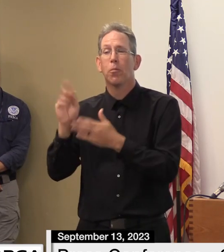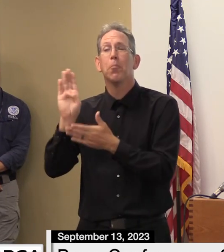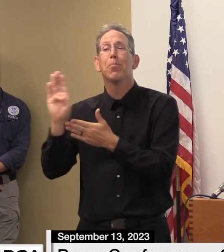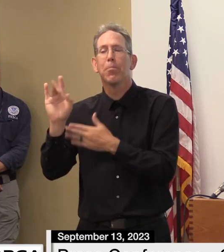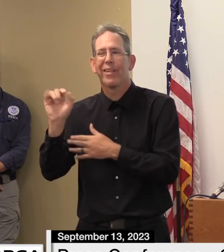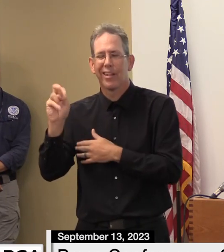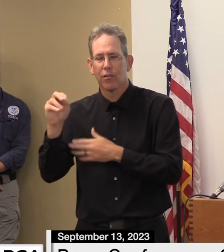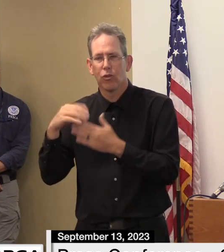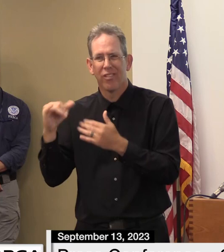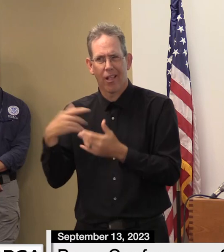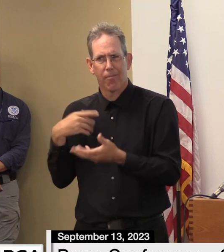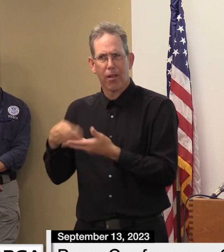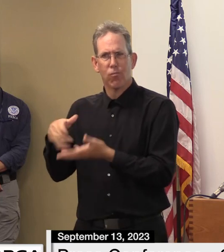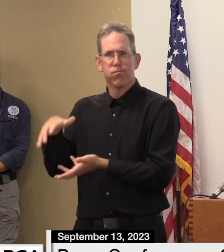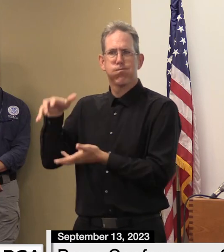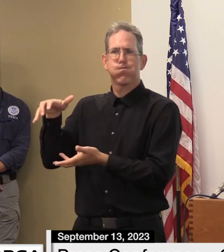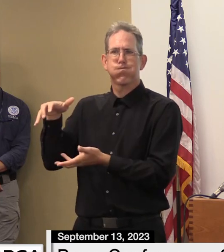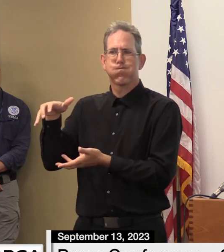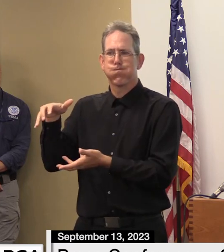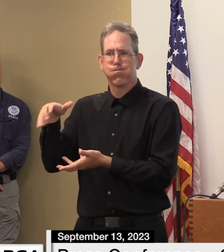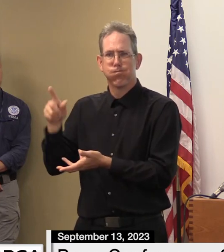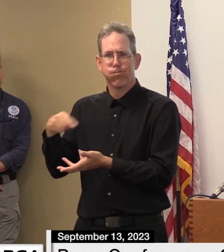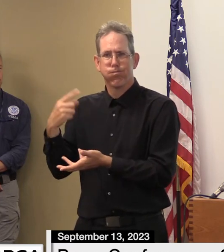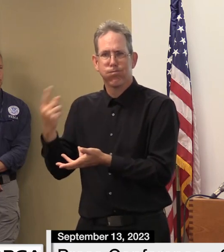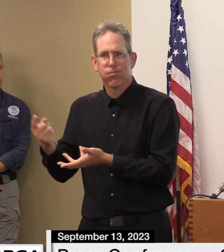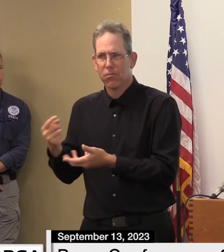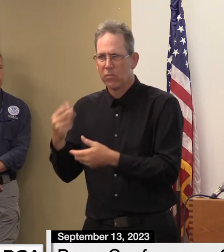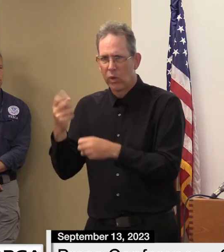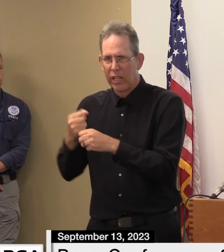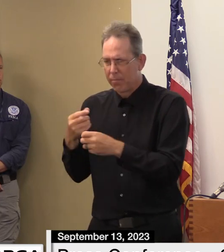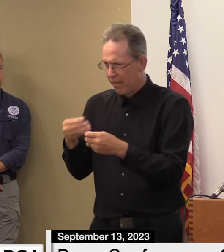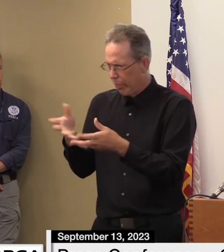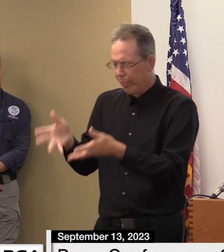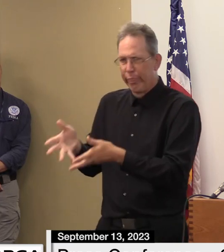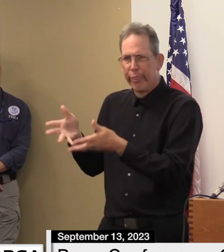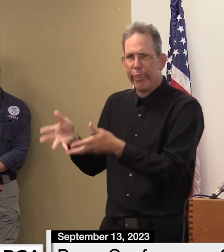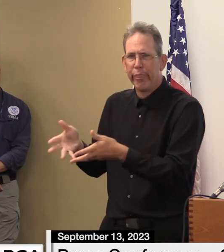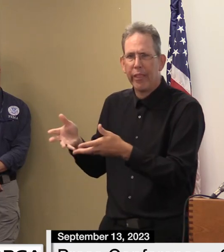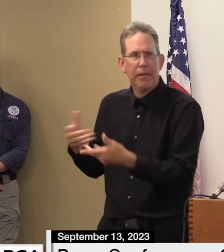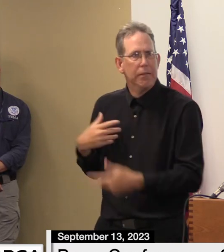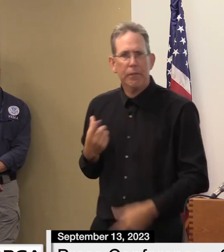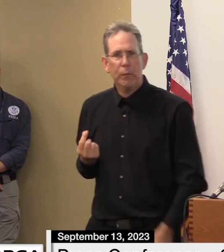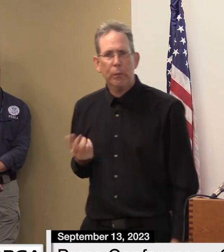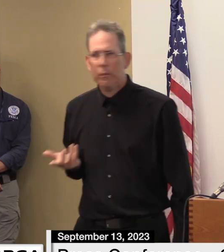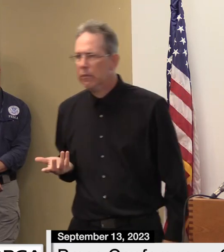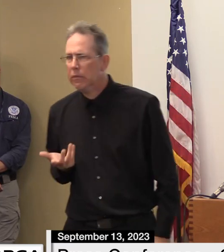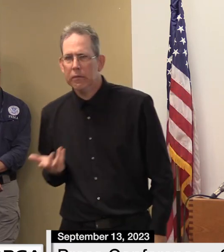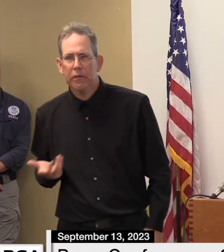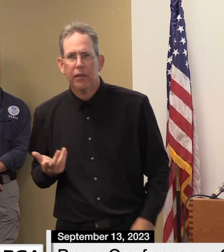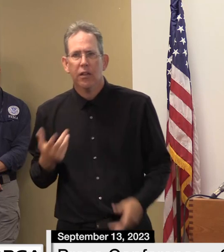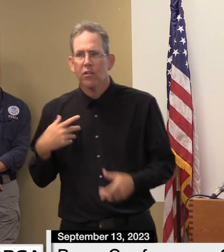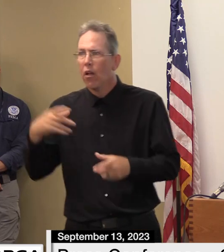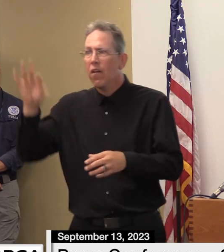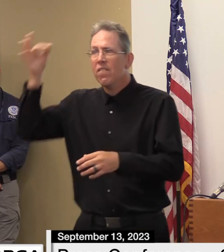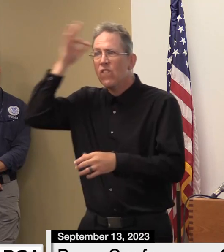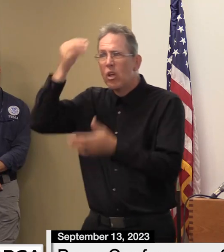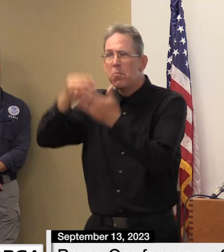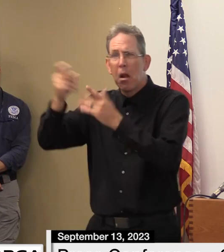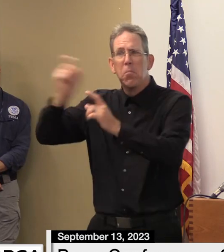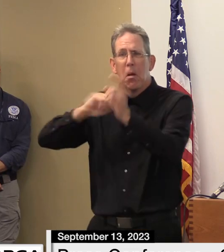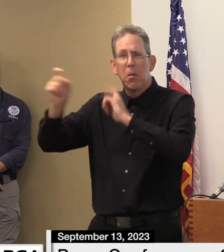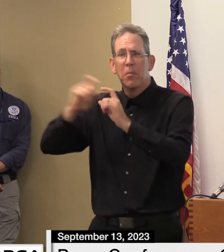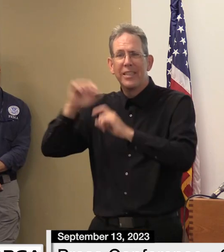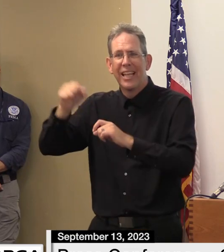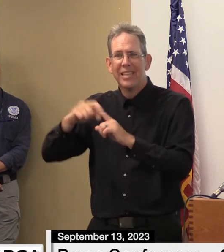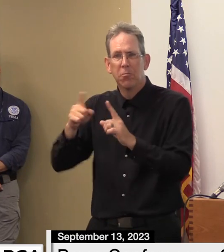billion for the last 2 years or so. A lot of that is federal money that has come in, but also a lot of it